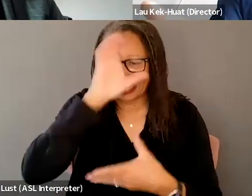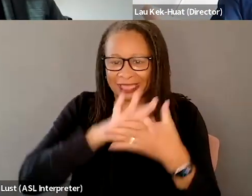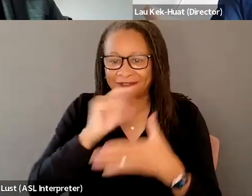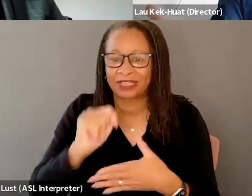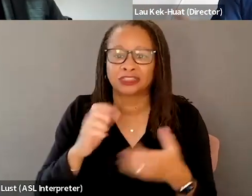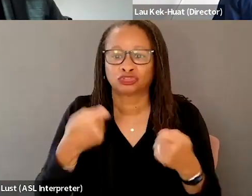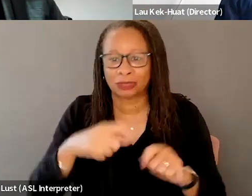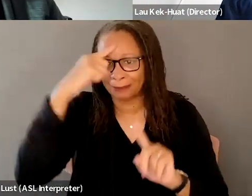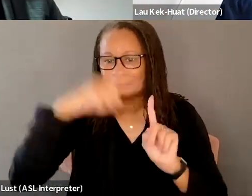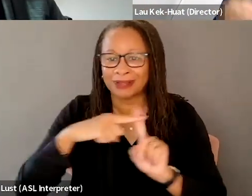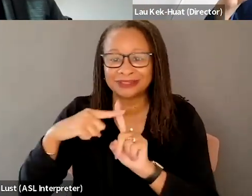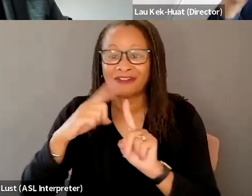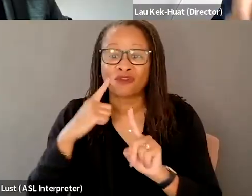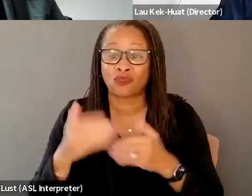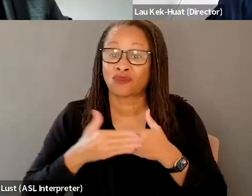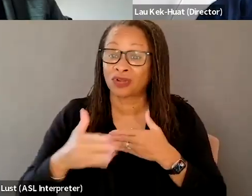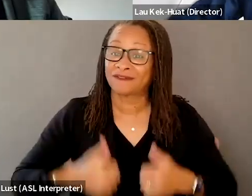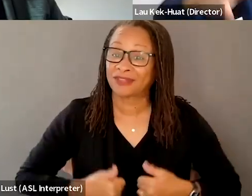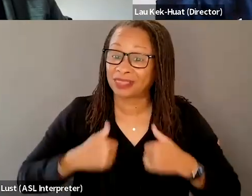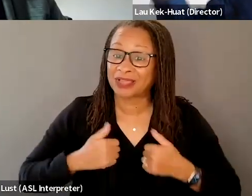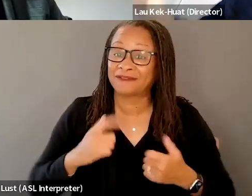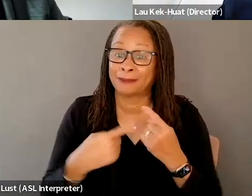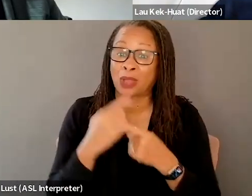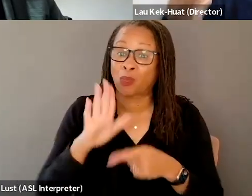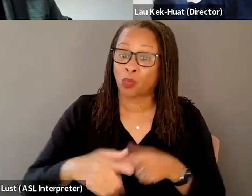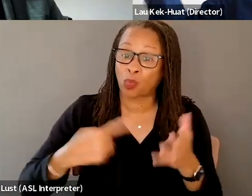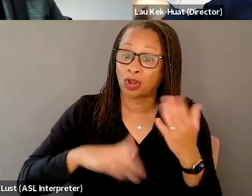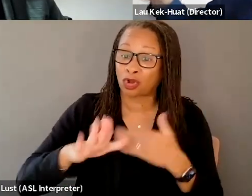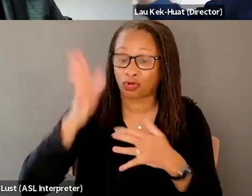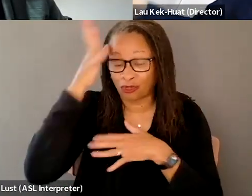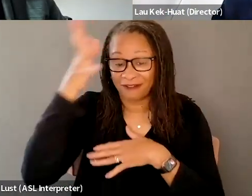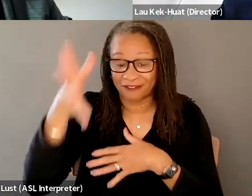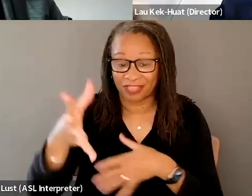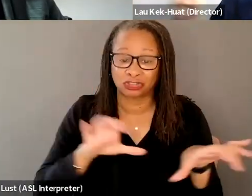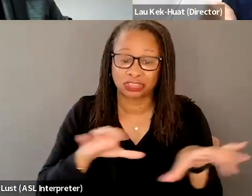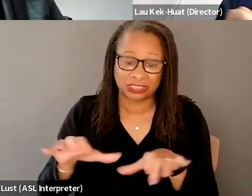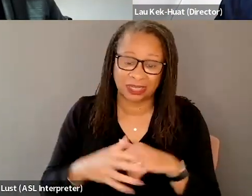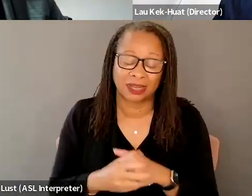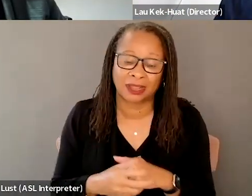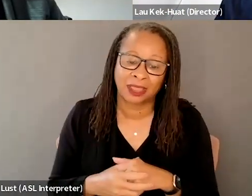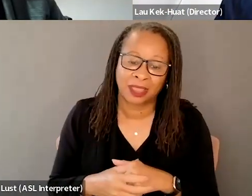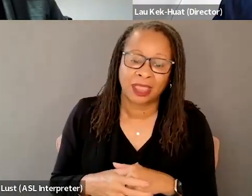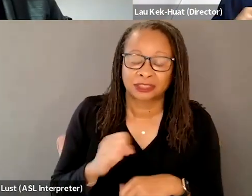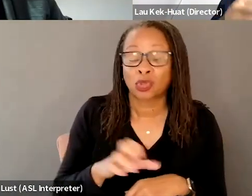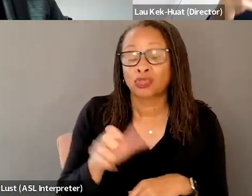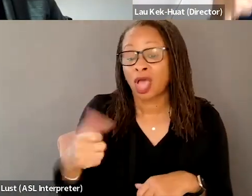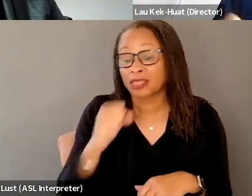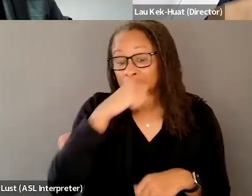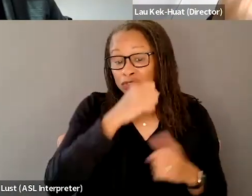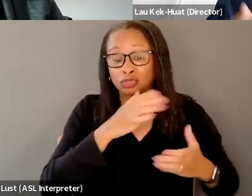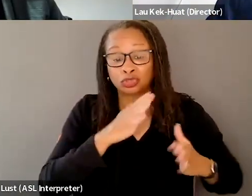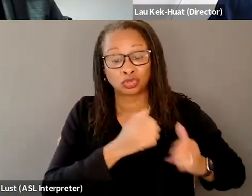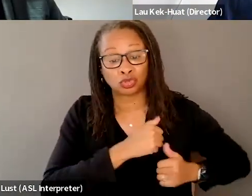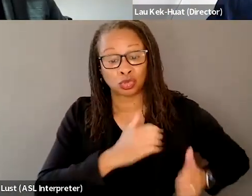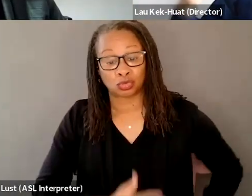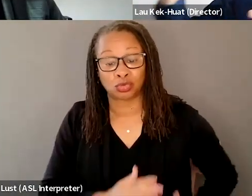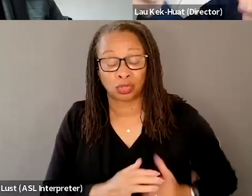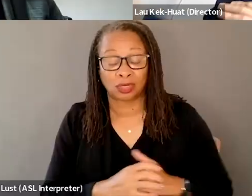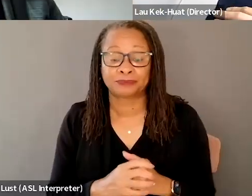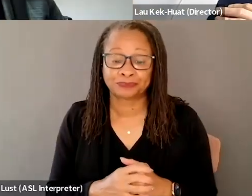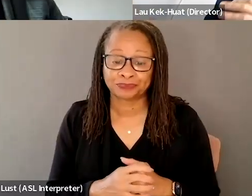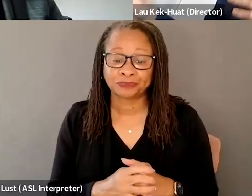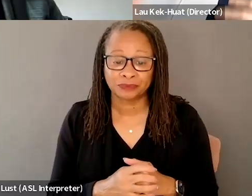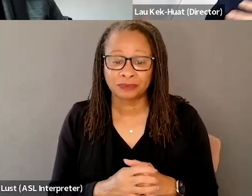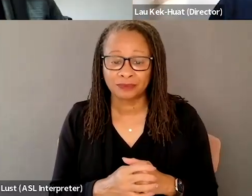your confidence. And it apply also to all the others Taiwanese soldiers. I asked